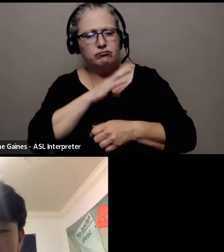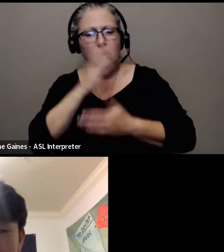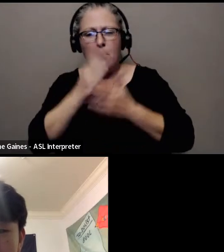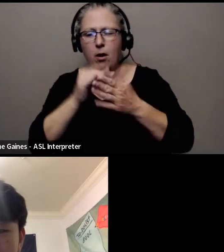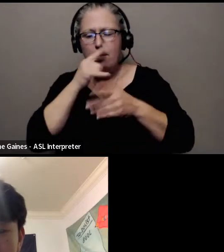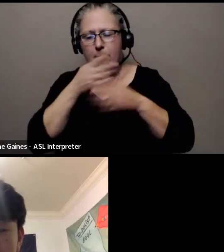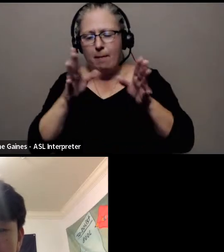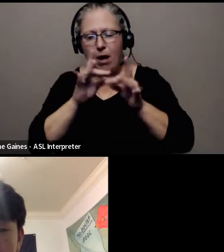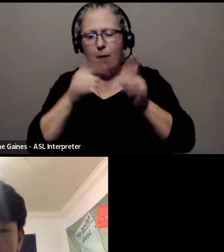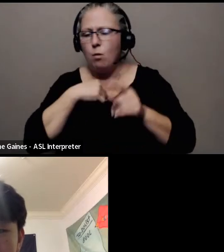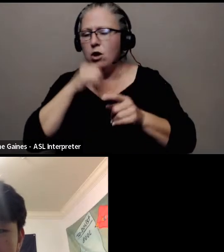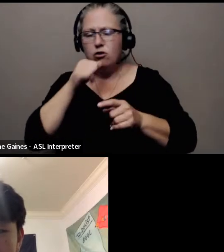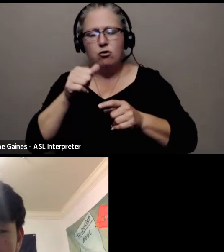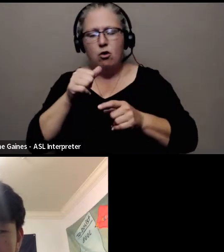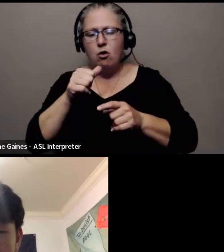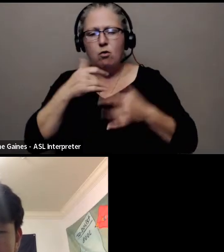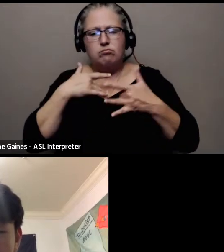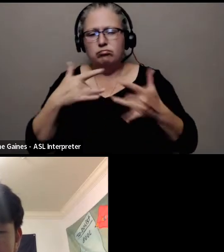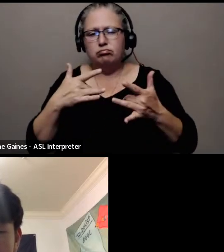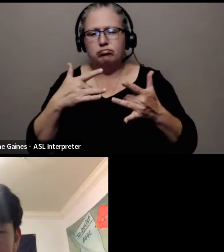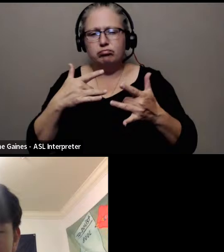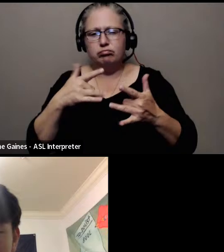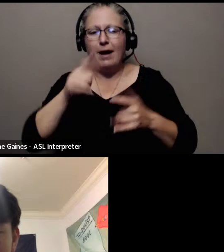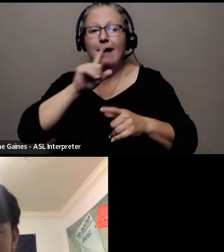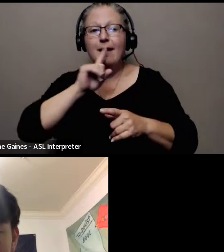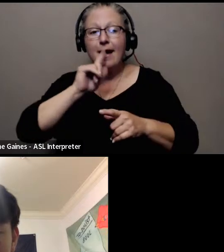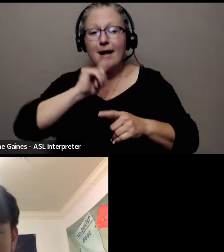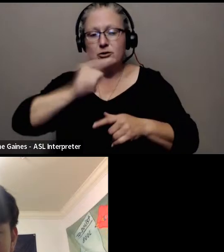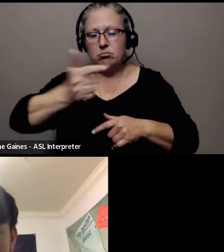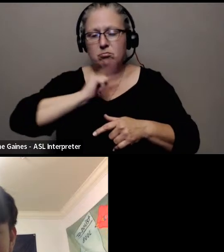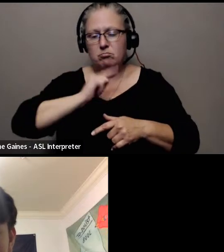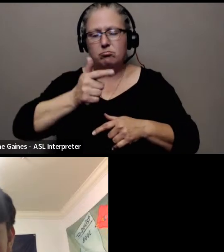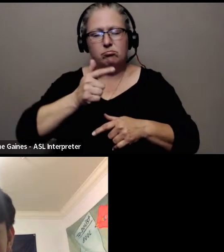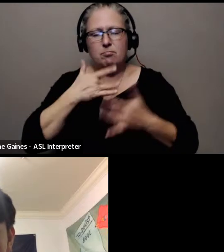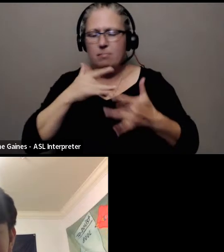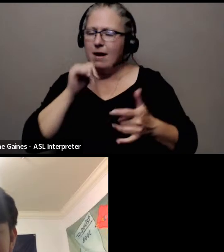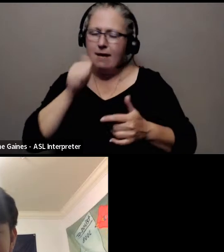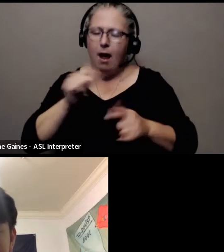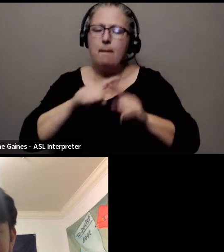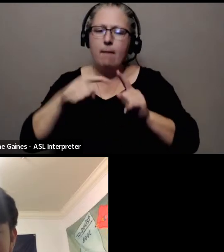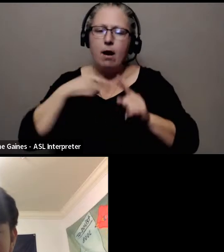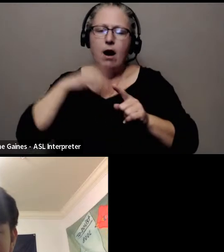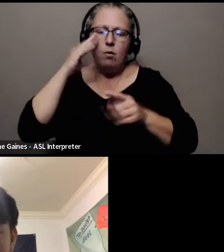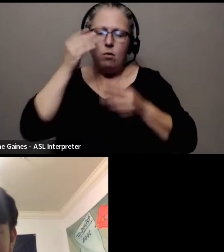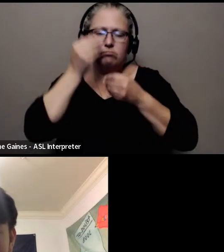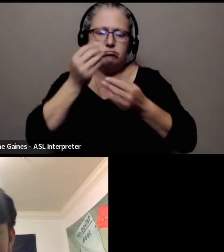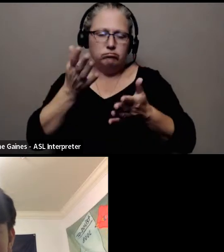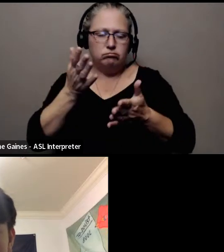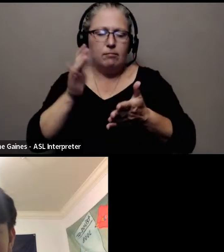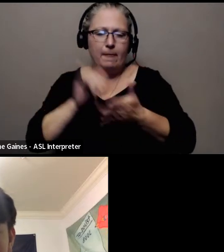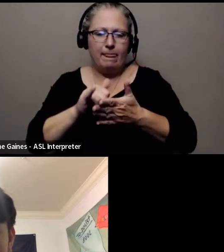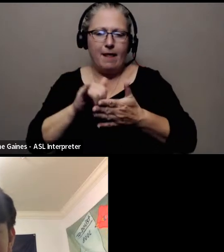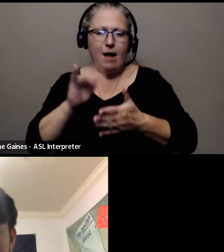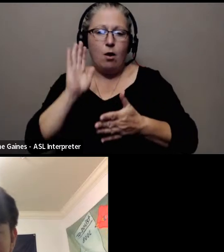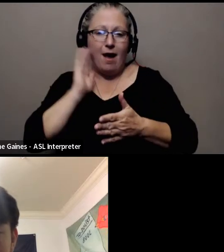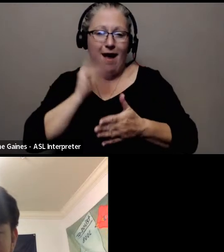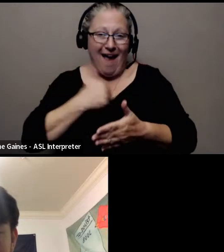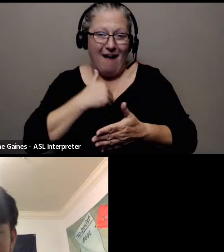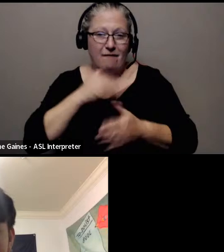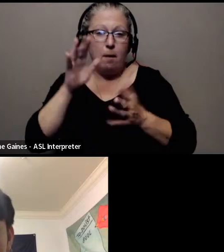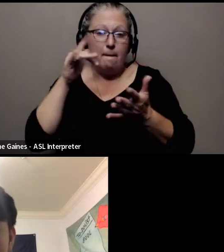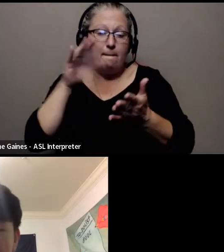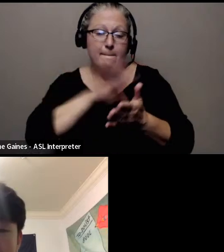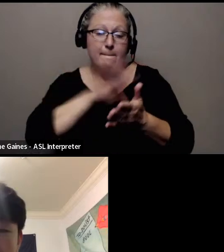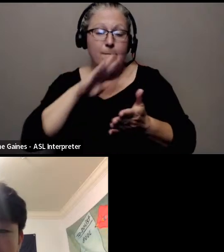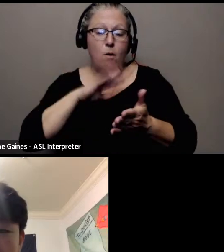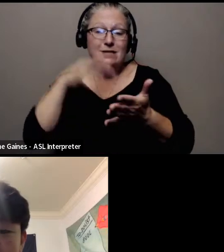public comment, we don't typically do a back and forth, but what I will say, Mr. Kim, is that we are having a board study